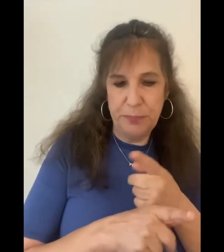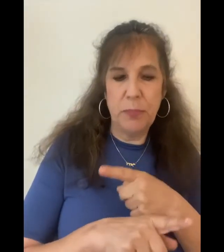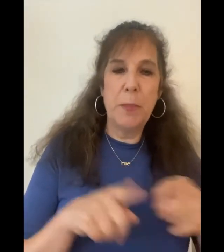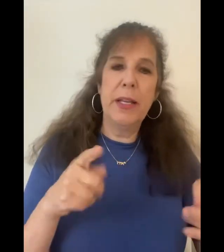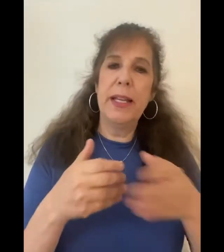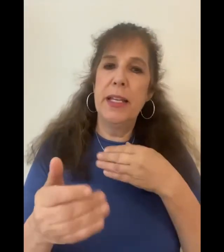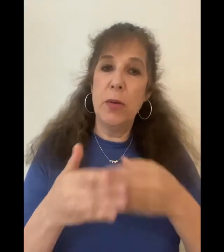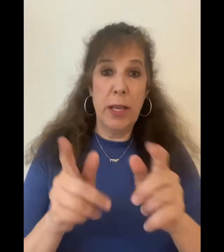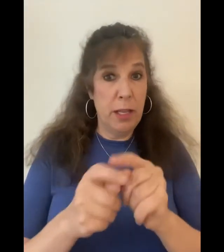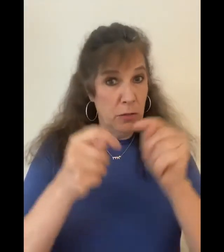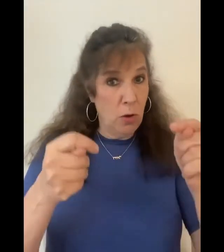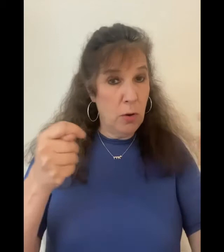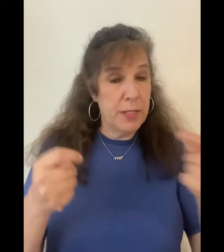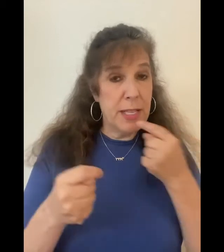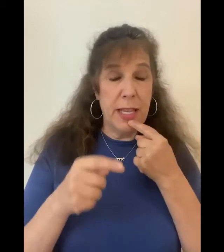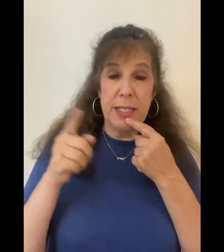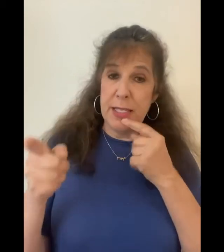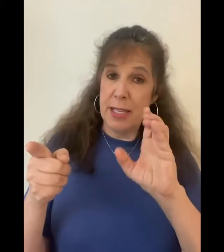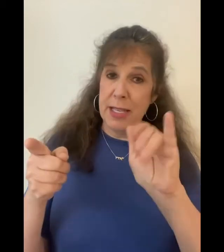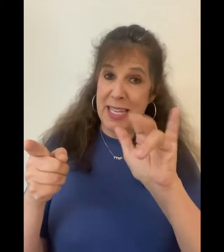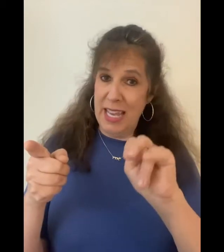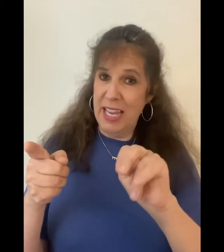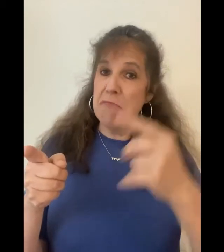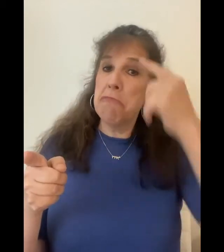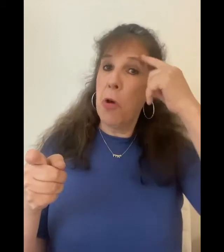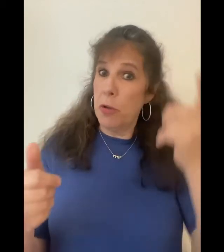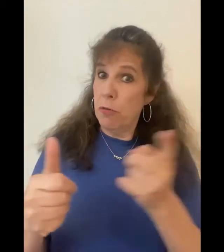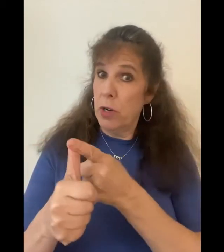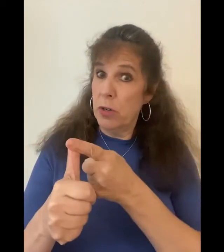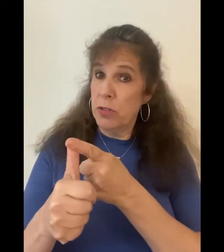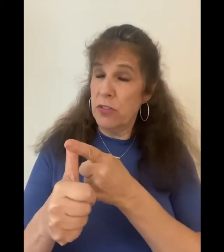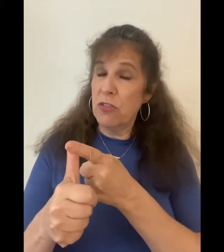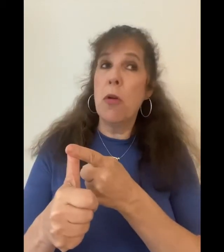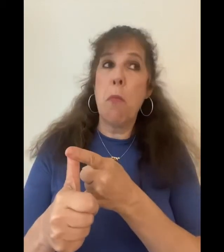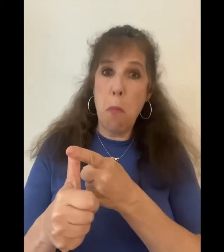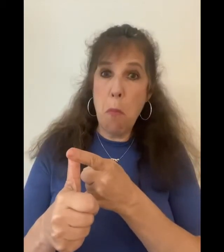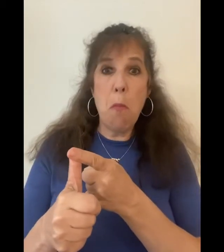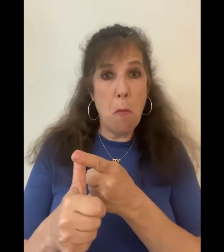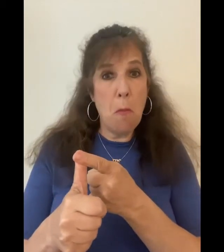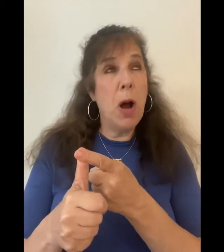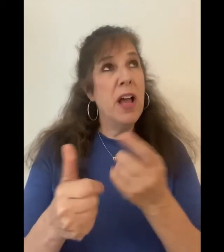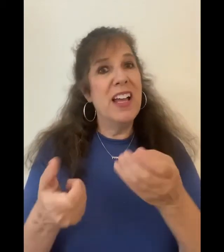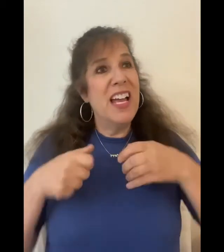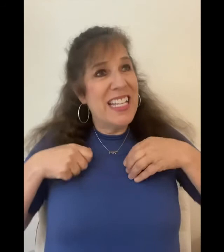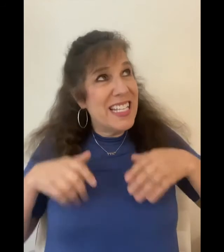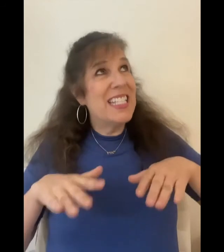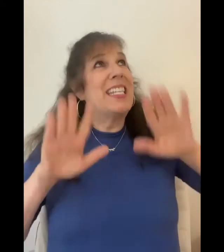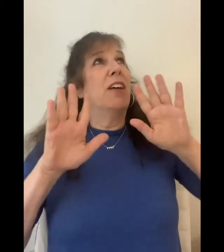sacrifice to God from whatever he worked, from the fruit of his labor. And he brought vegetables and sacrificed them